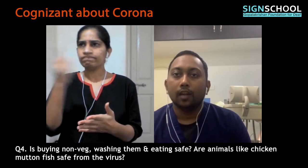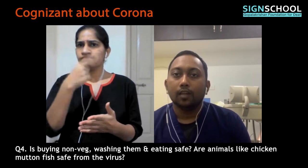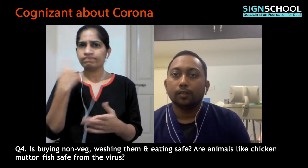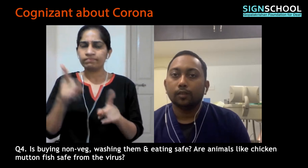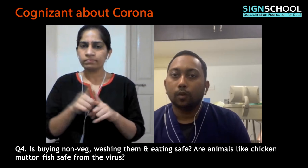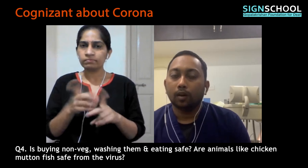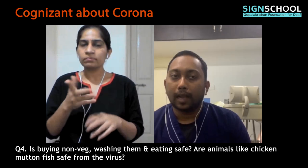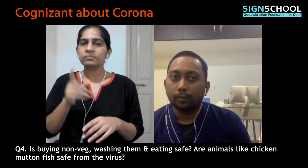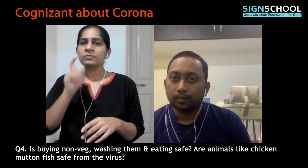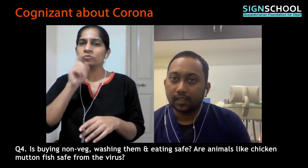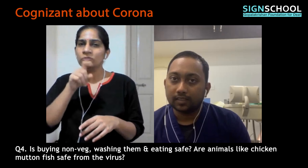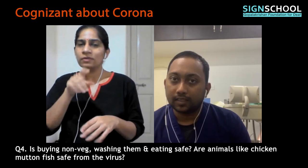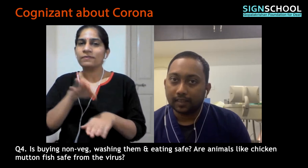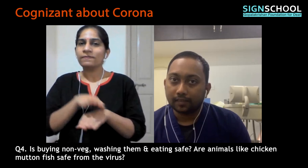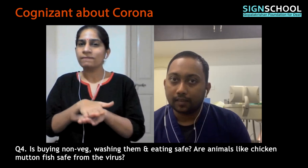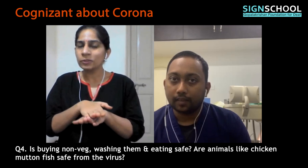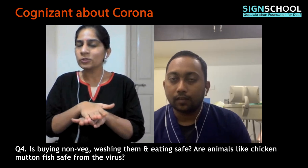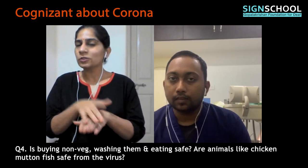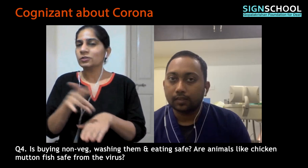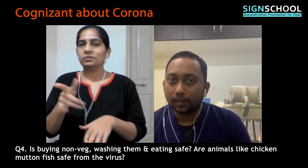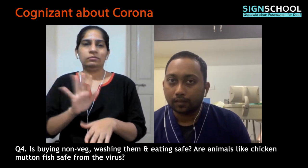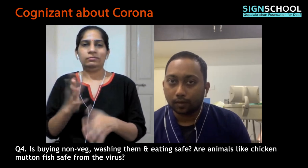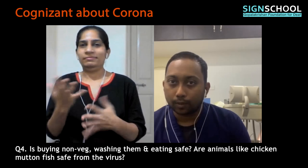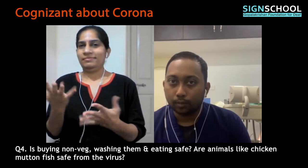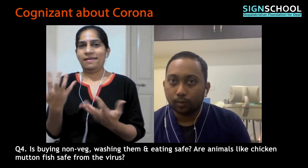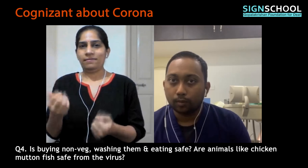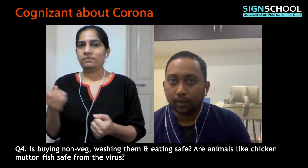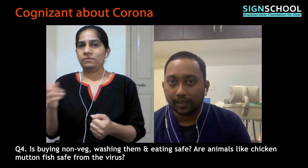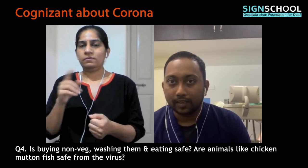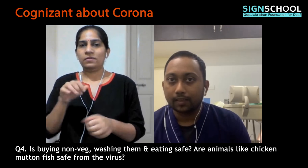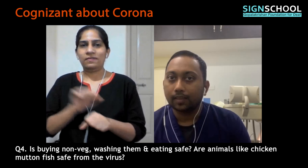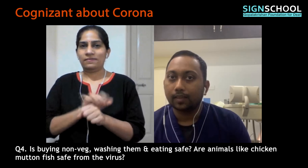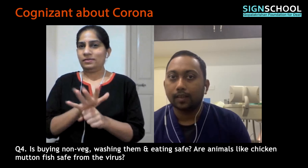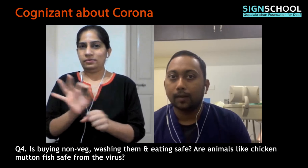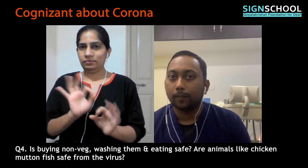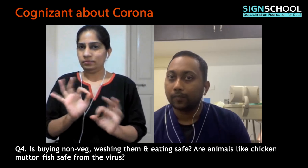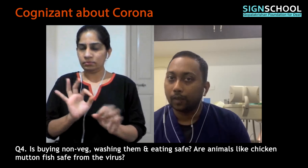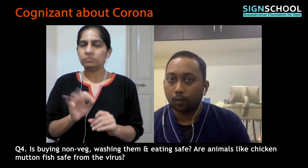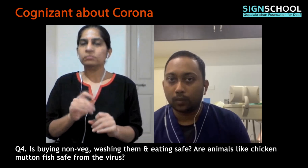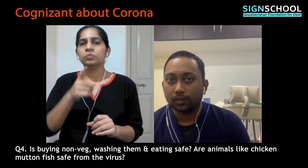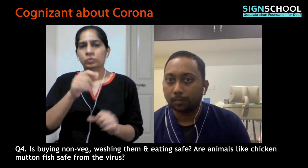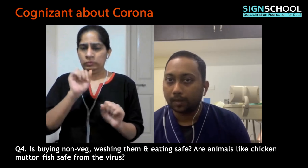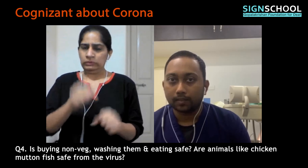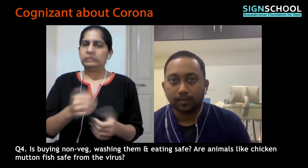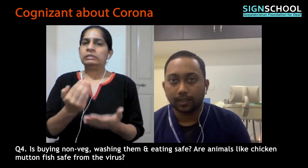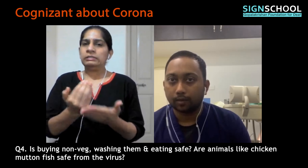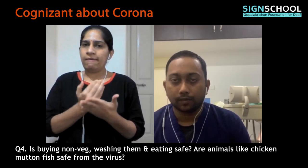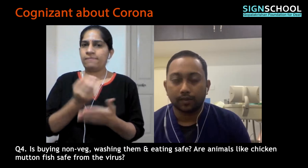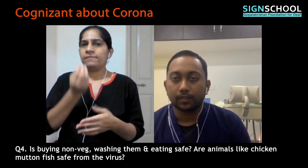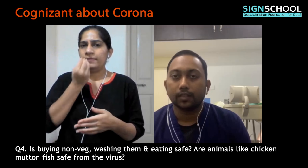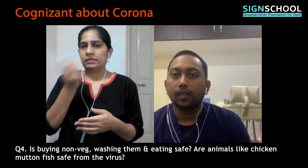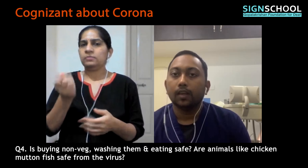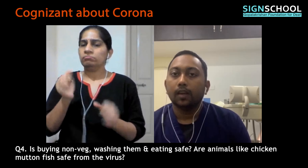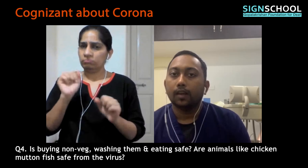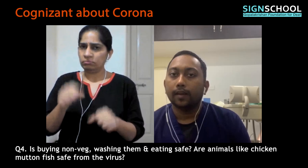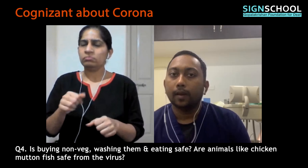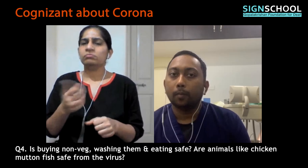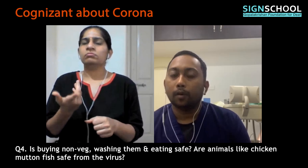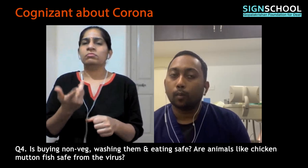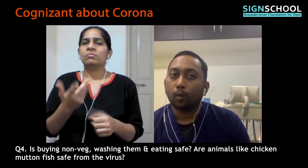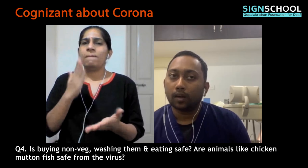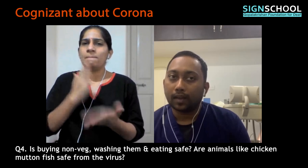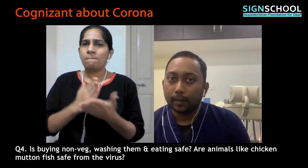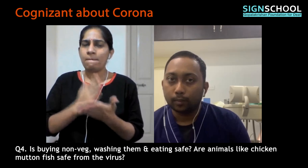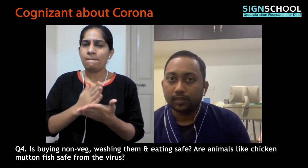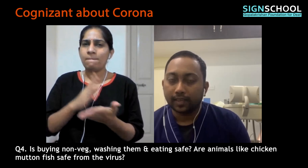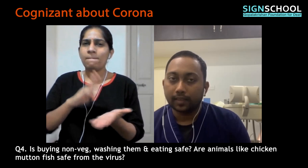fish. So I would say it's definitely safe for you to eat non-veg, mutton, chicken, or fish.